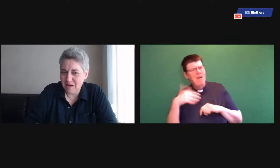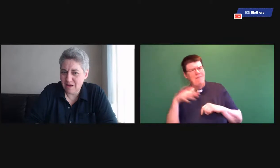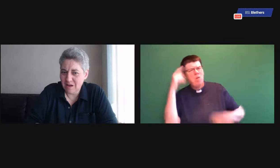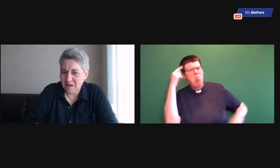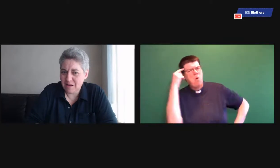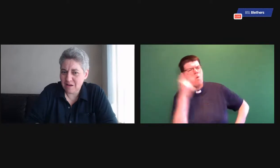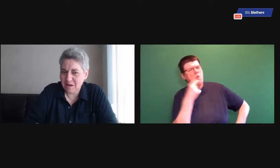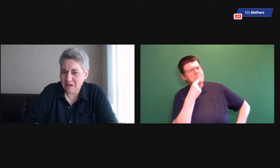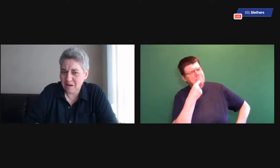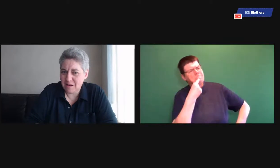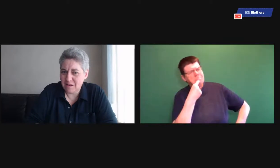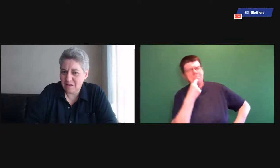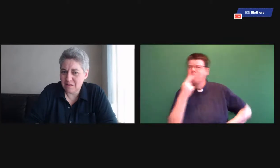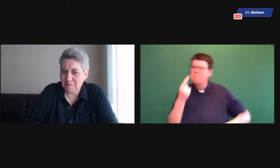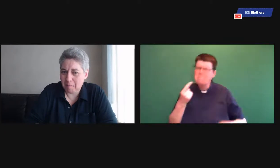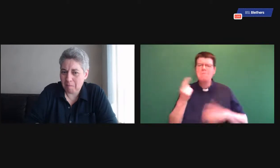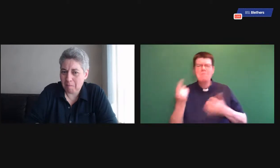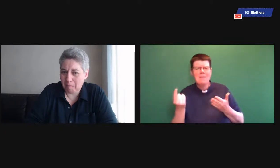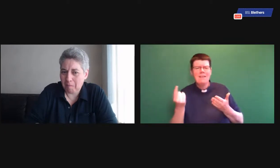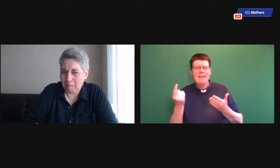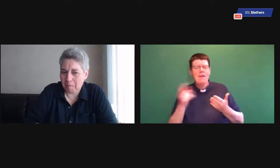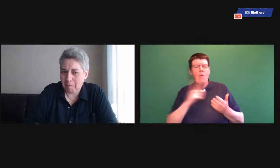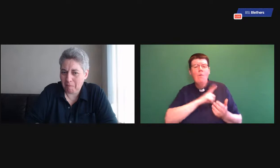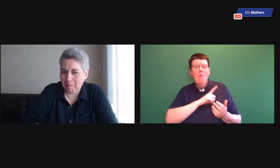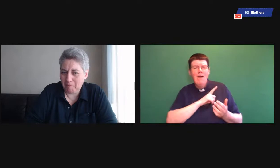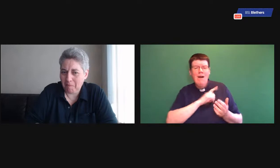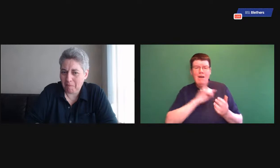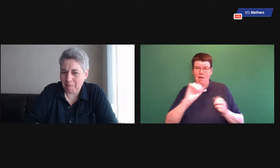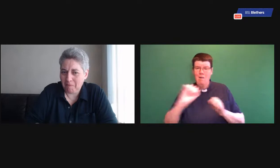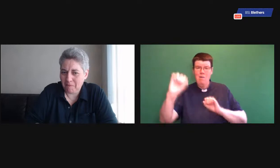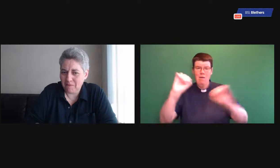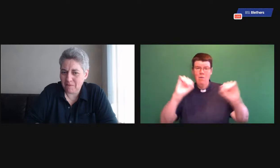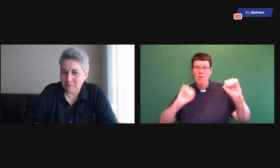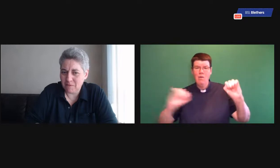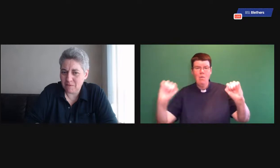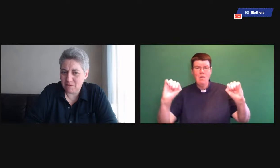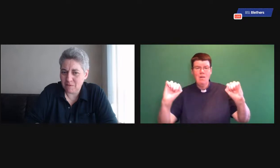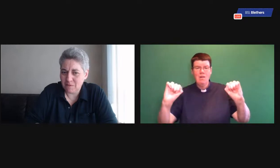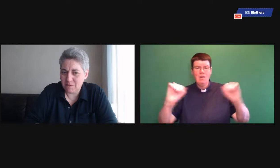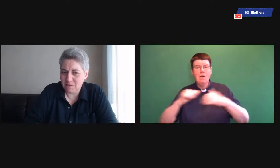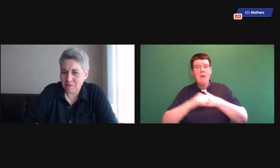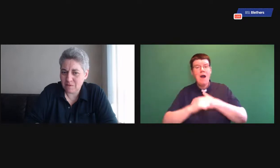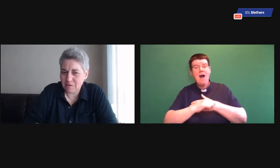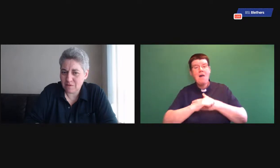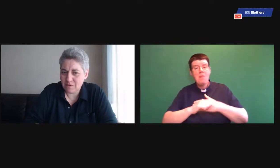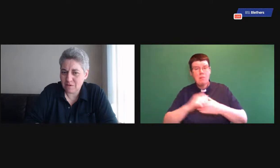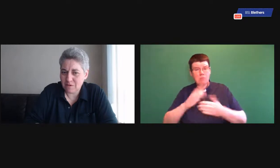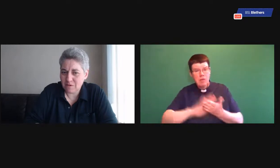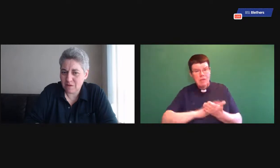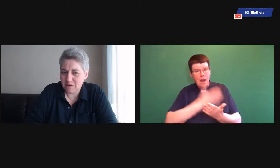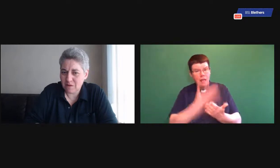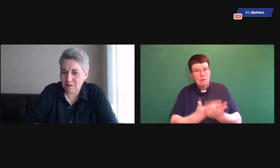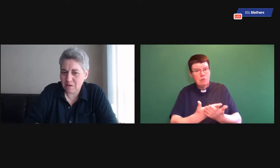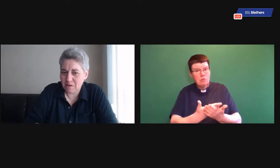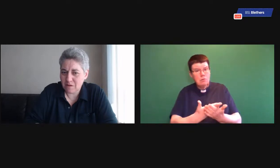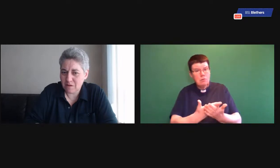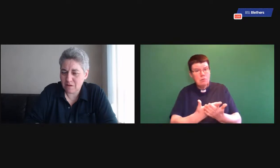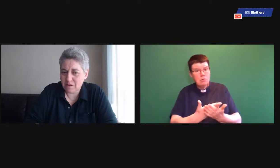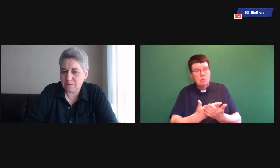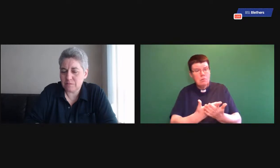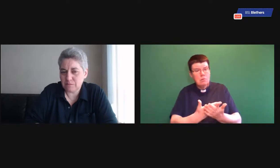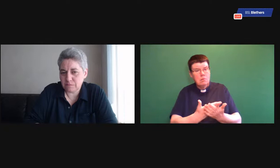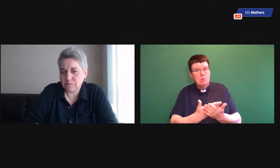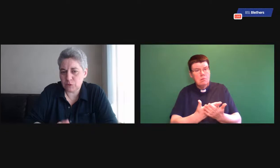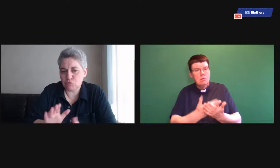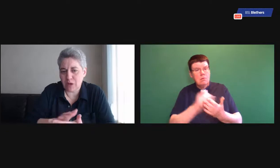it, watching how they would construct their arguments, and it made me think. I never thought in that way before. And the reason is that